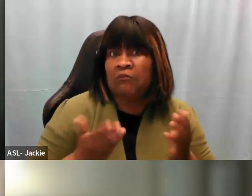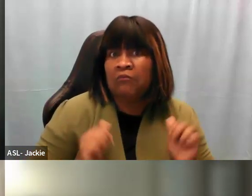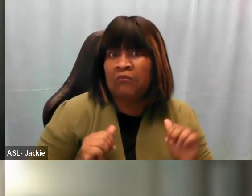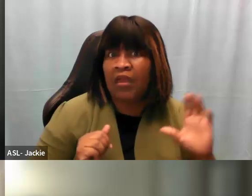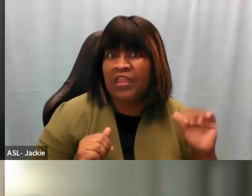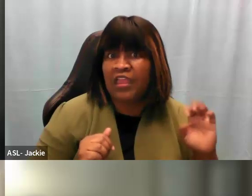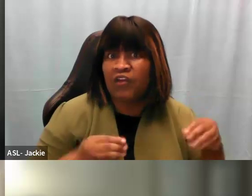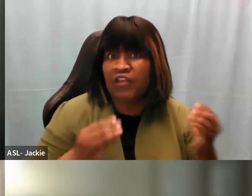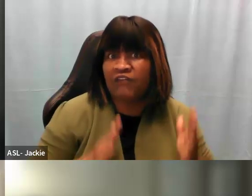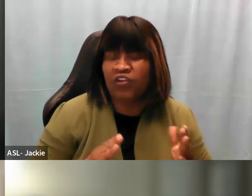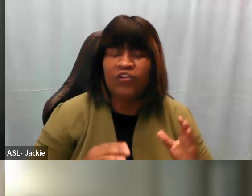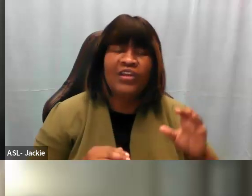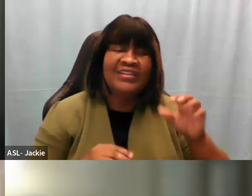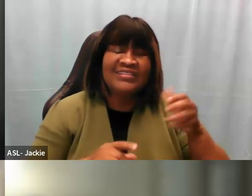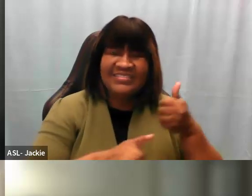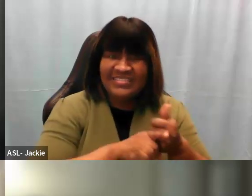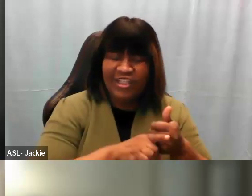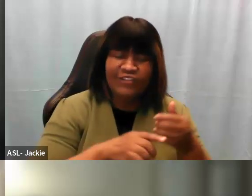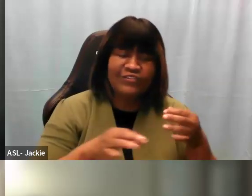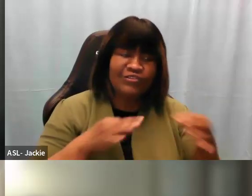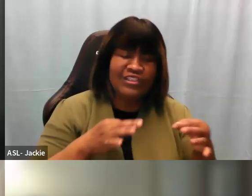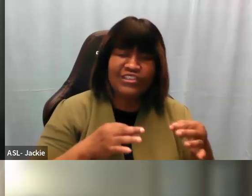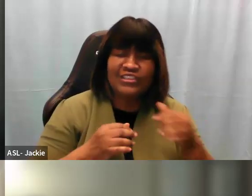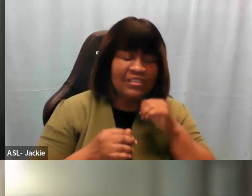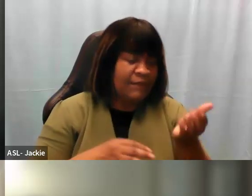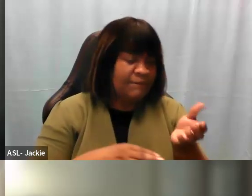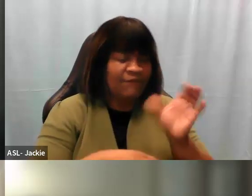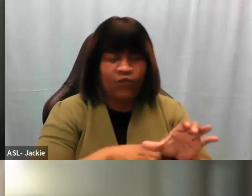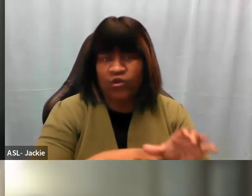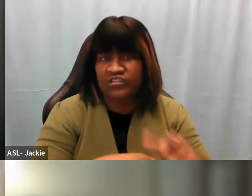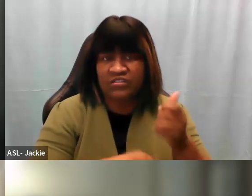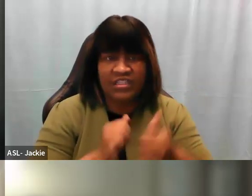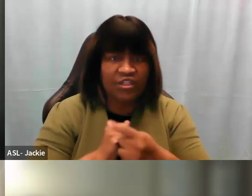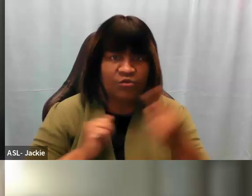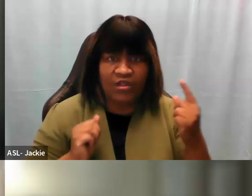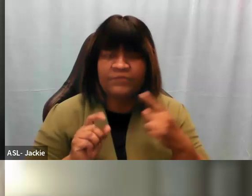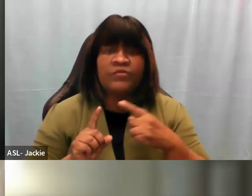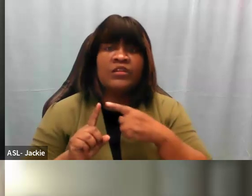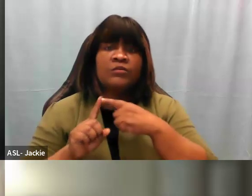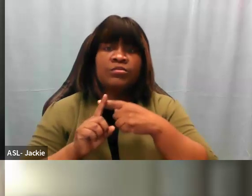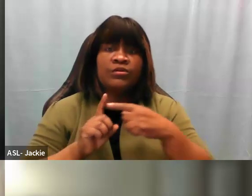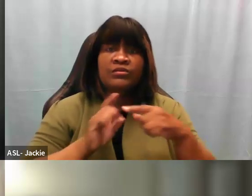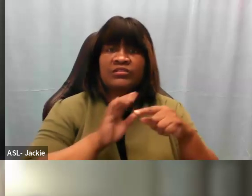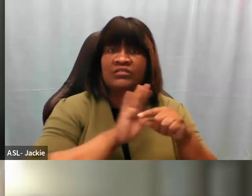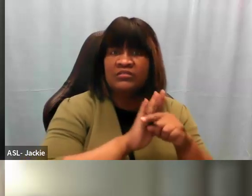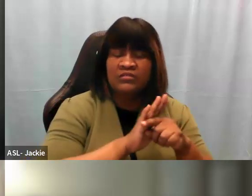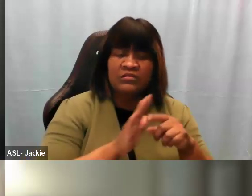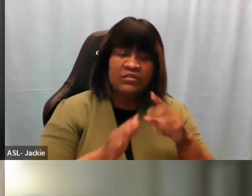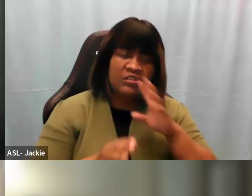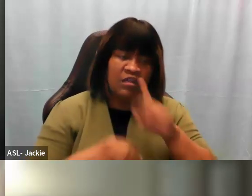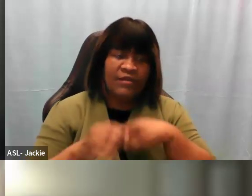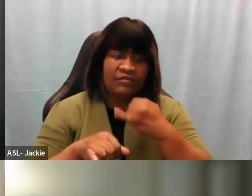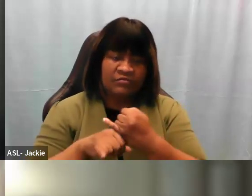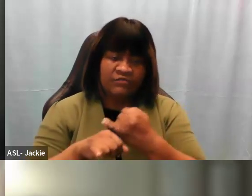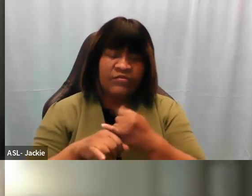But self-direction should not be forced on anyone. Pros and cons to discuss institutions, yes, if